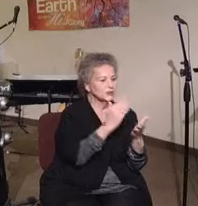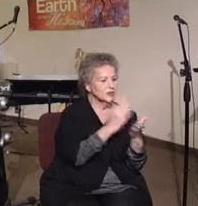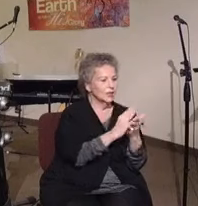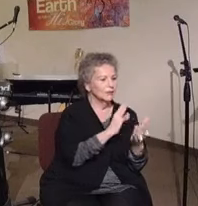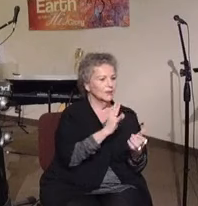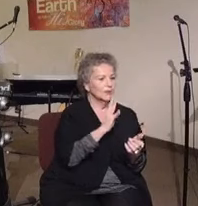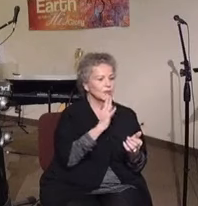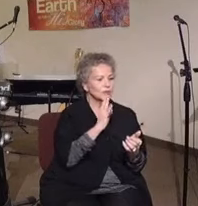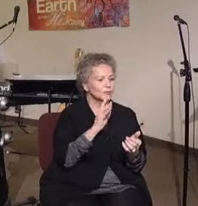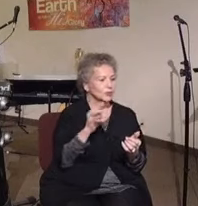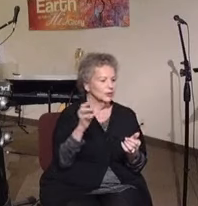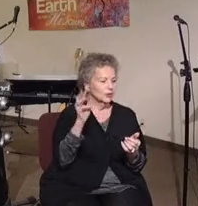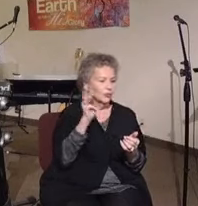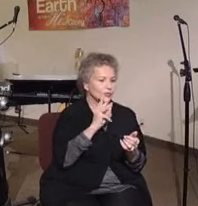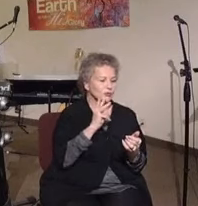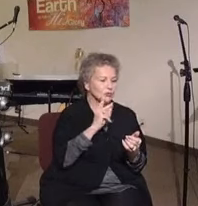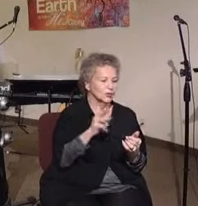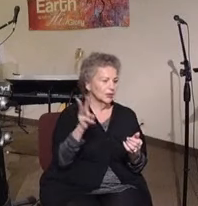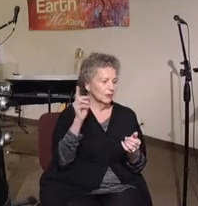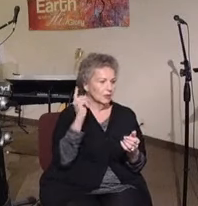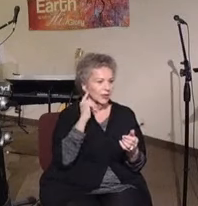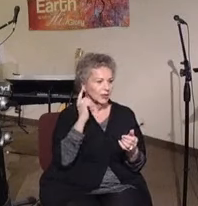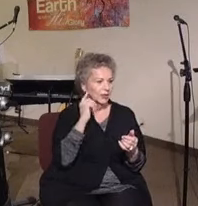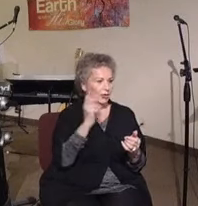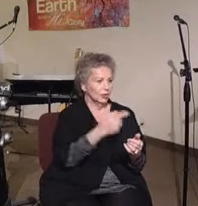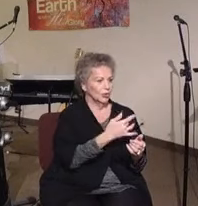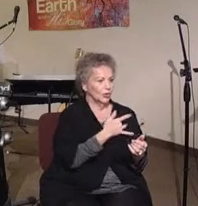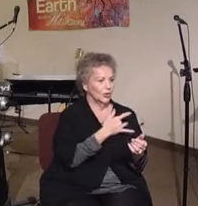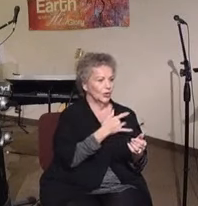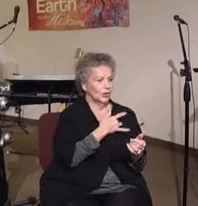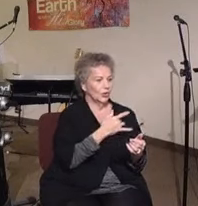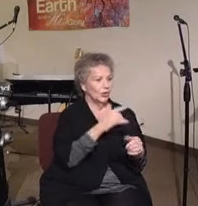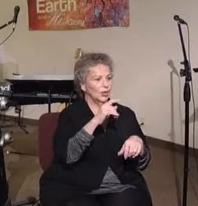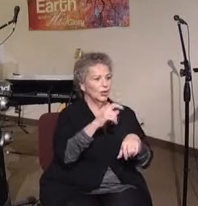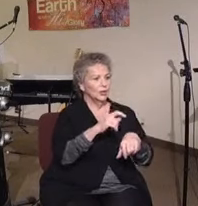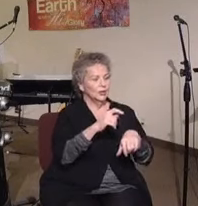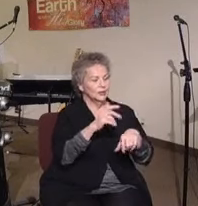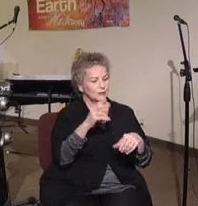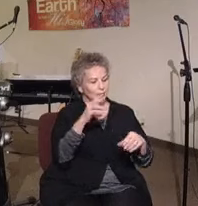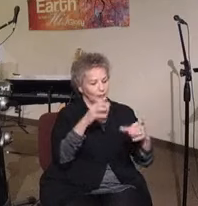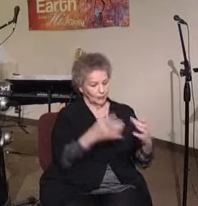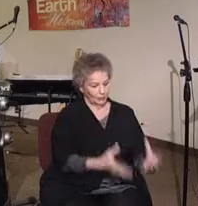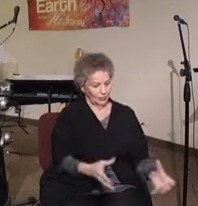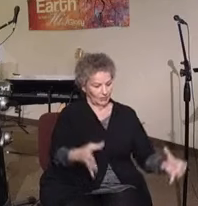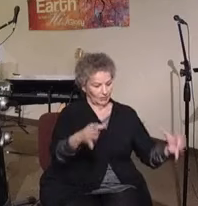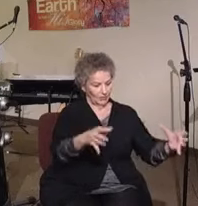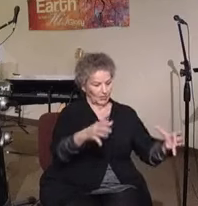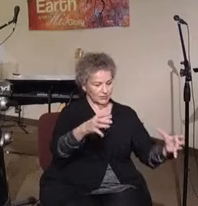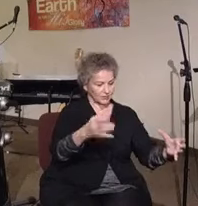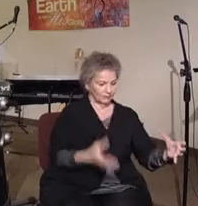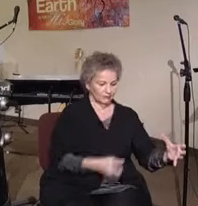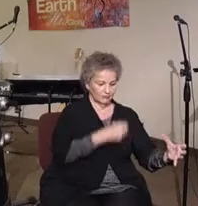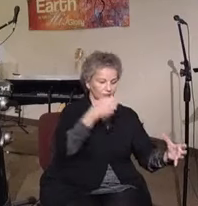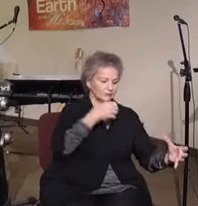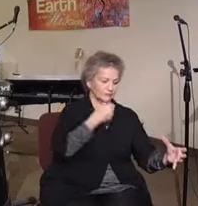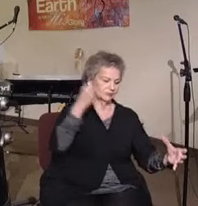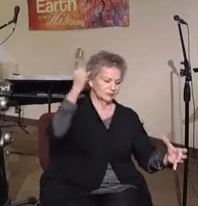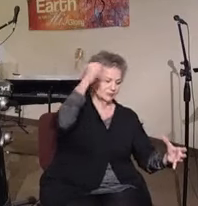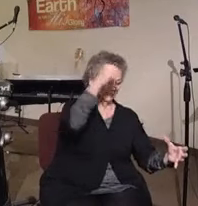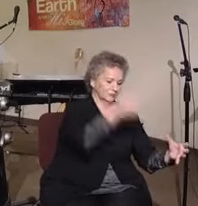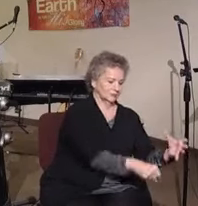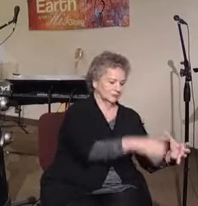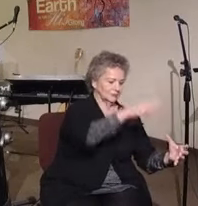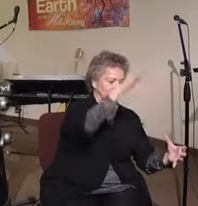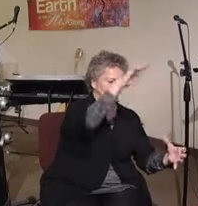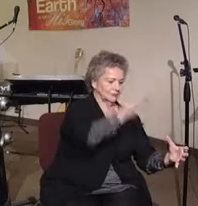ear, tie his neck in a knot, put him in a basket and sit on him. But really, all you have to do is speak the name